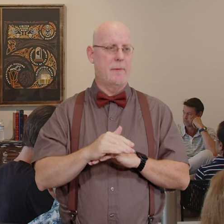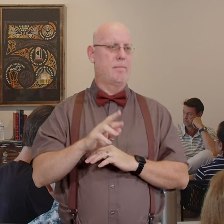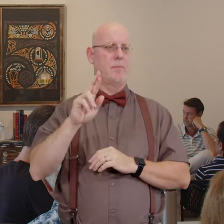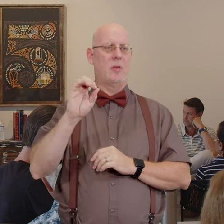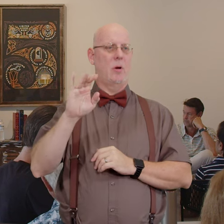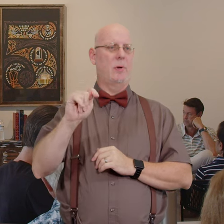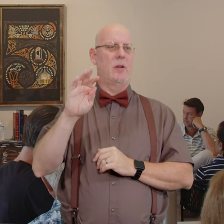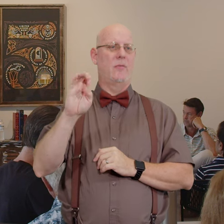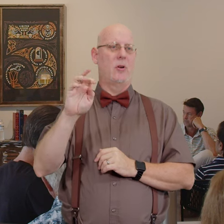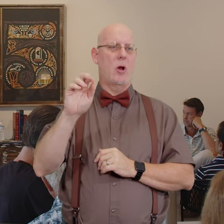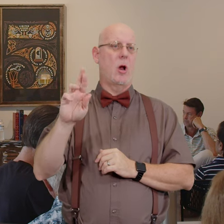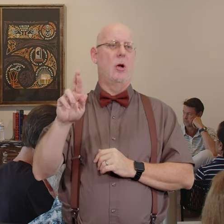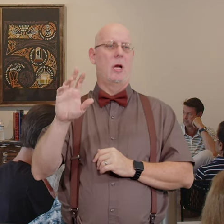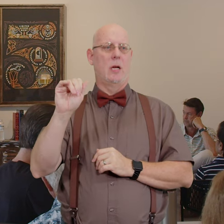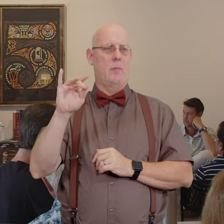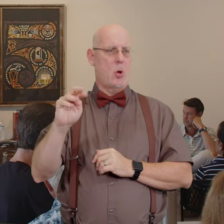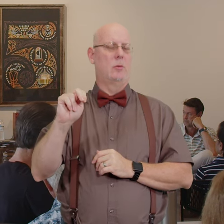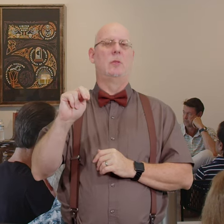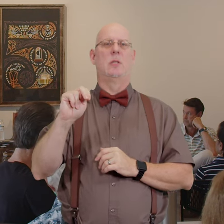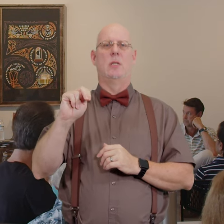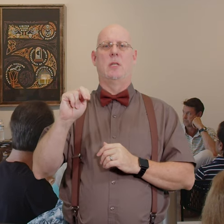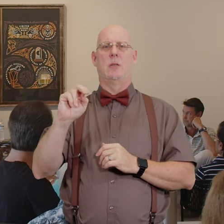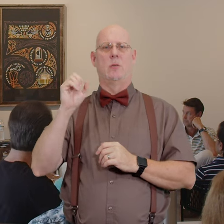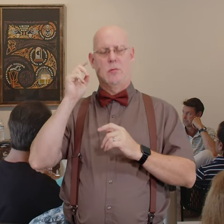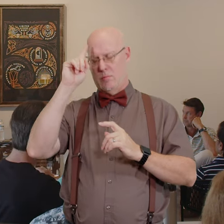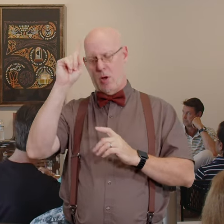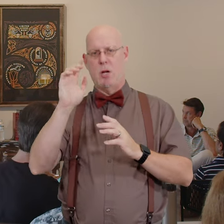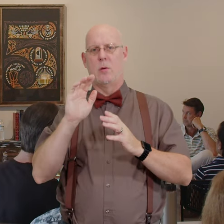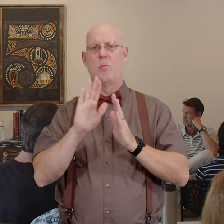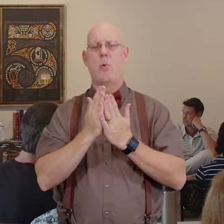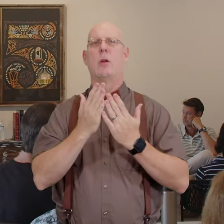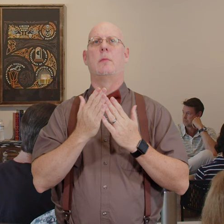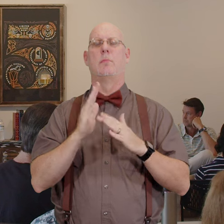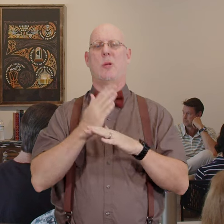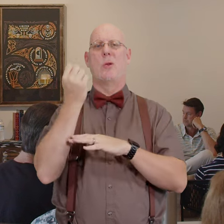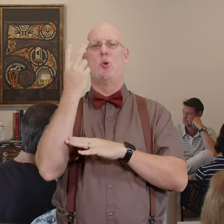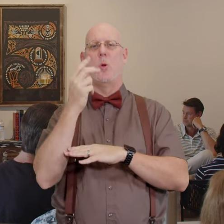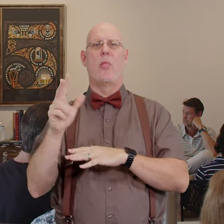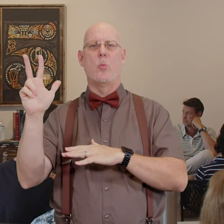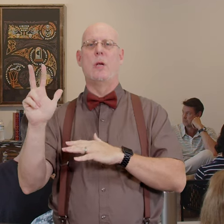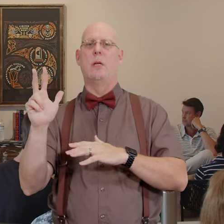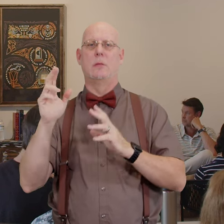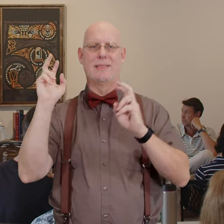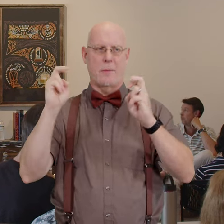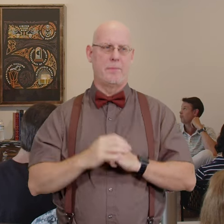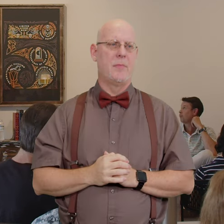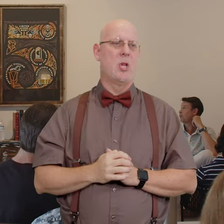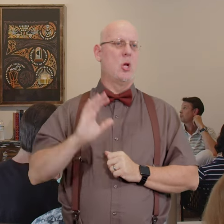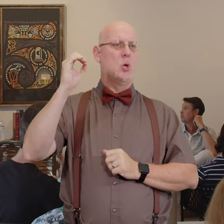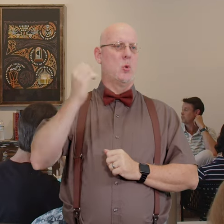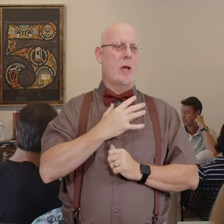tonight. Robert Farrar Capone, his book, brilliant book, Between Noon and Three, says this: